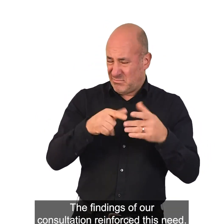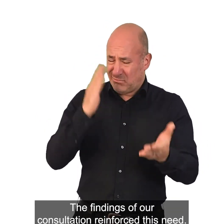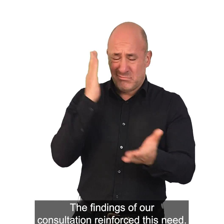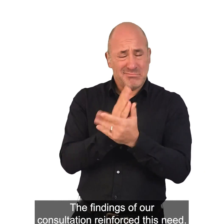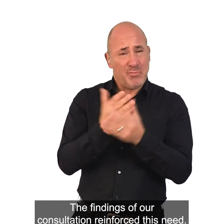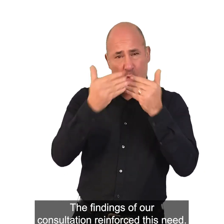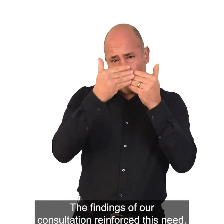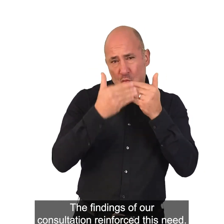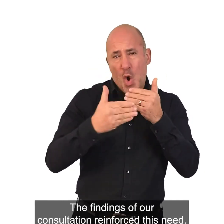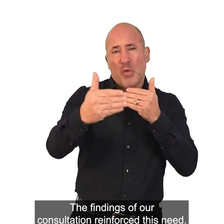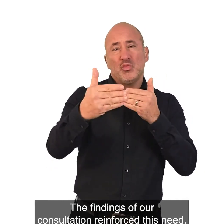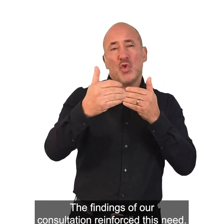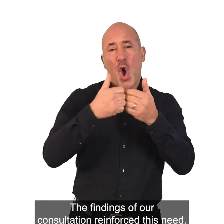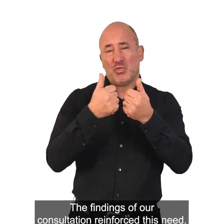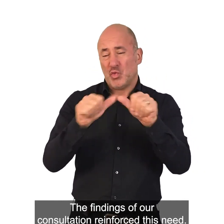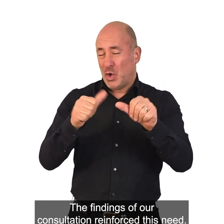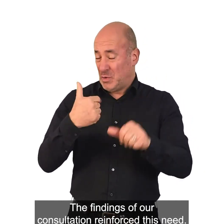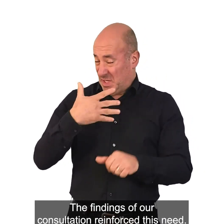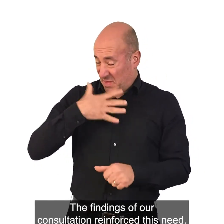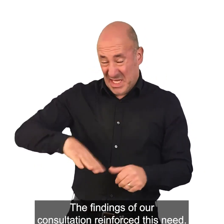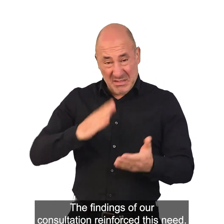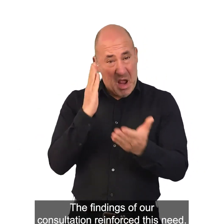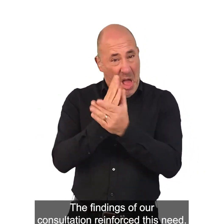The findings of our consultation reinforced this need.